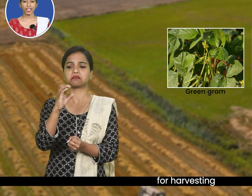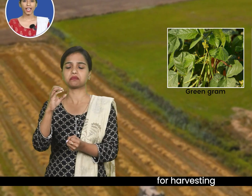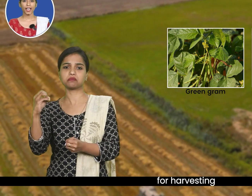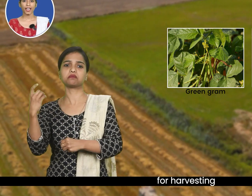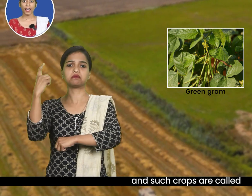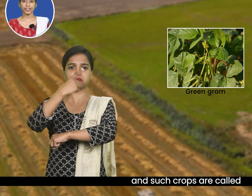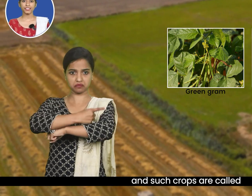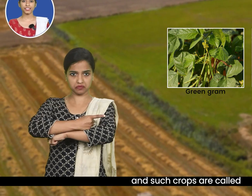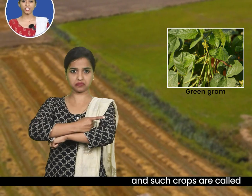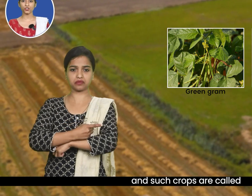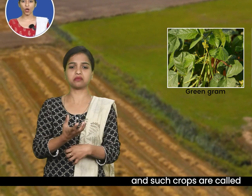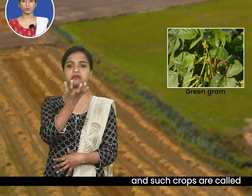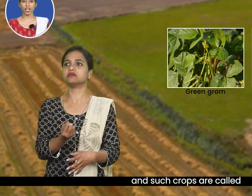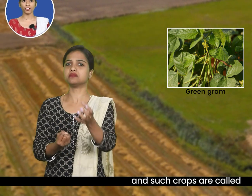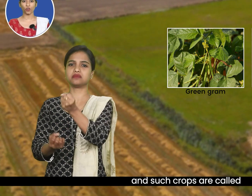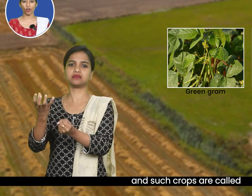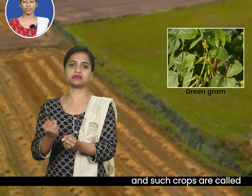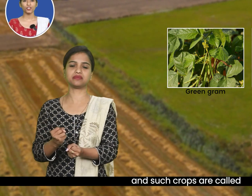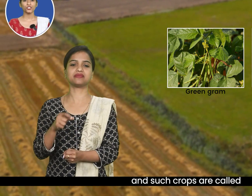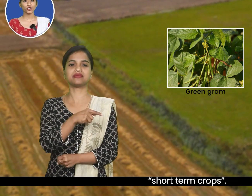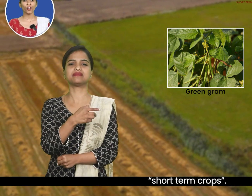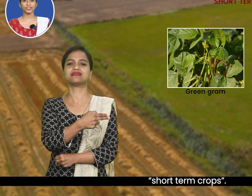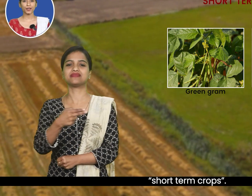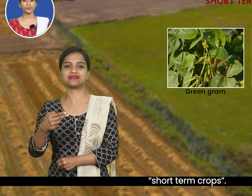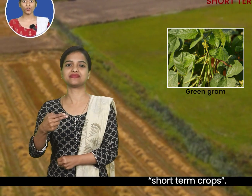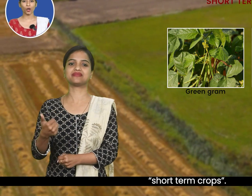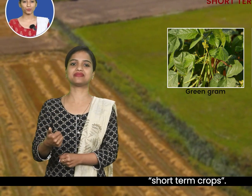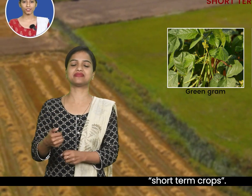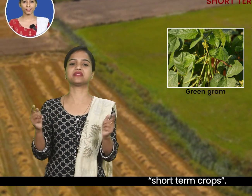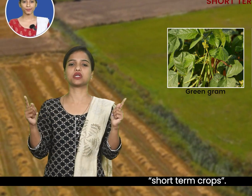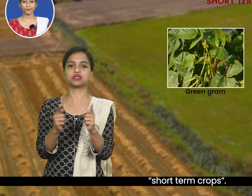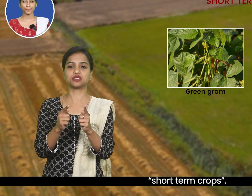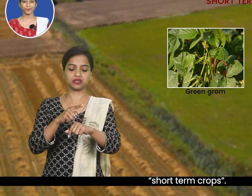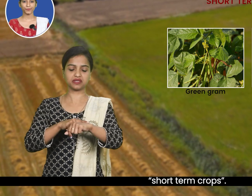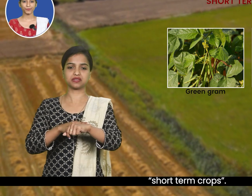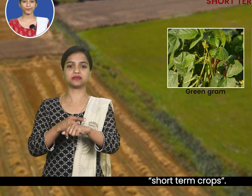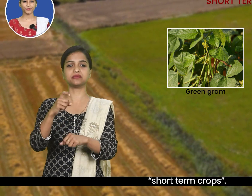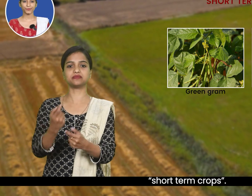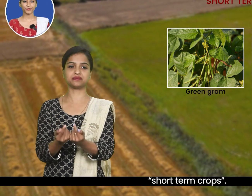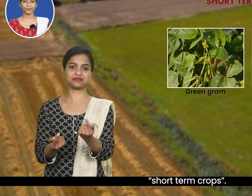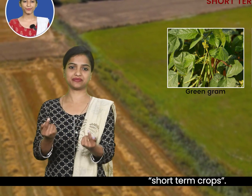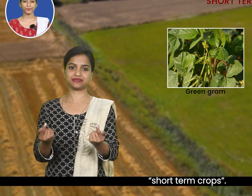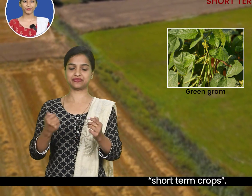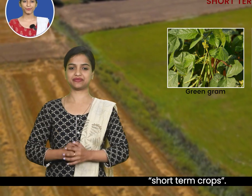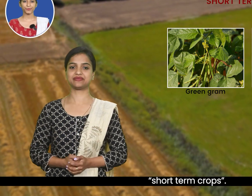harvesting, and such crops are called short-term crops.